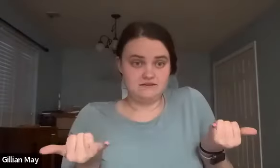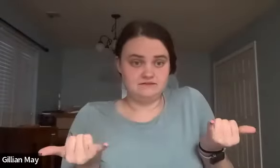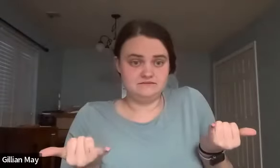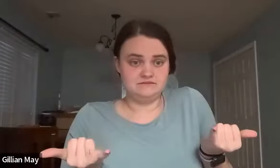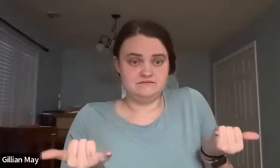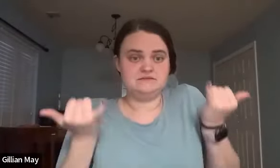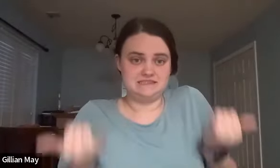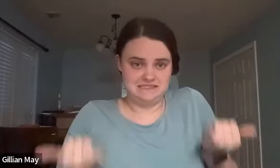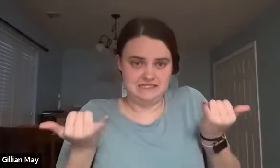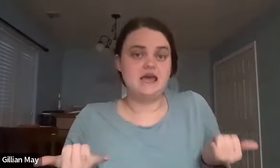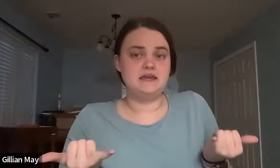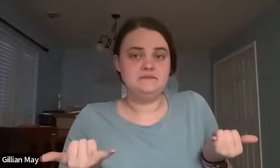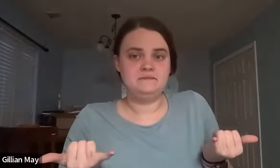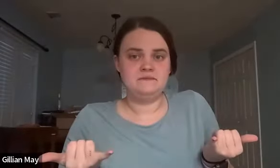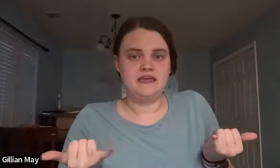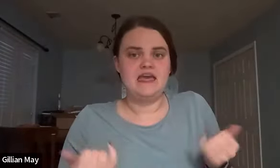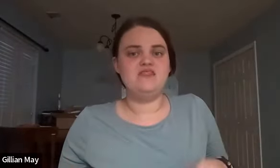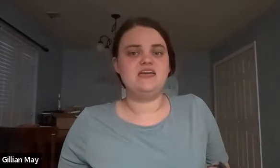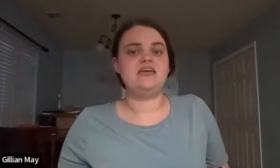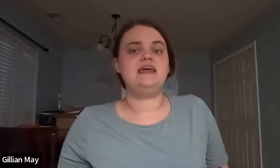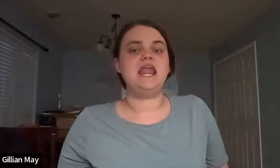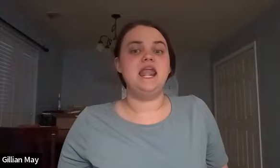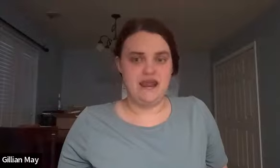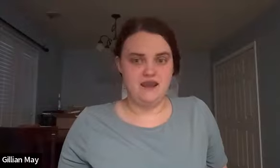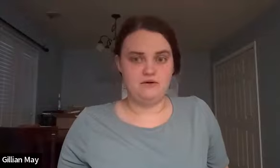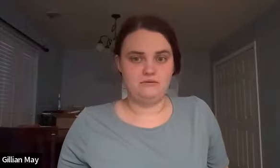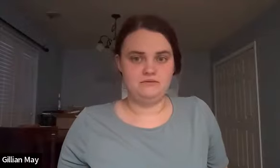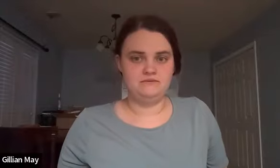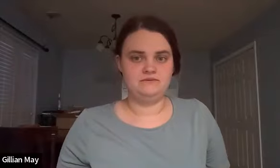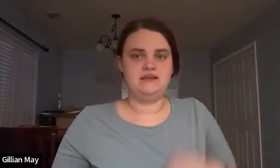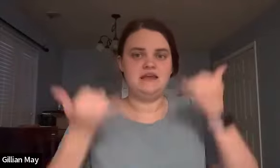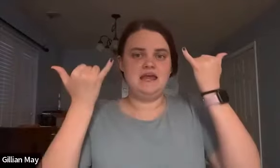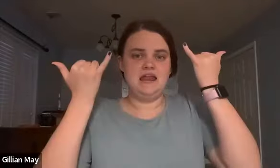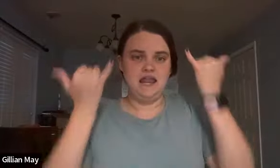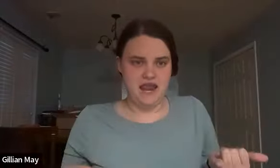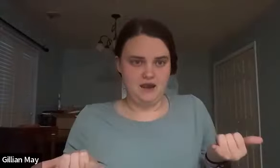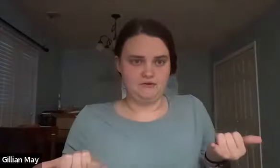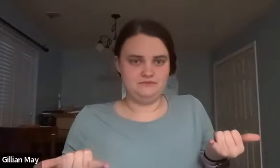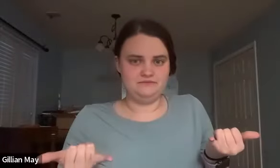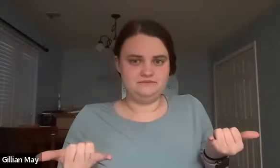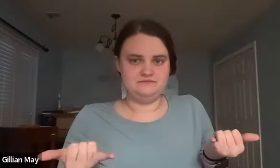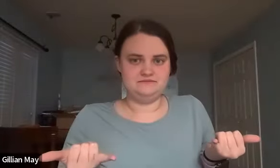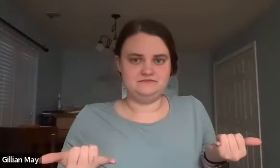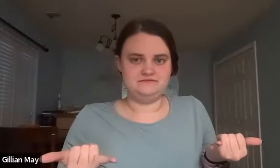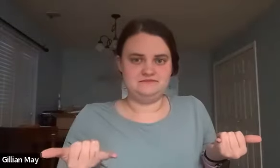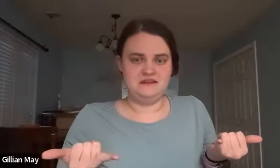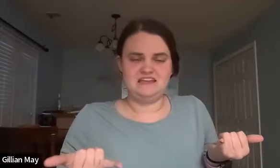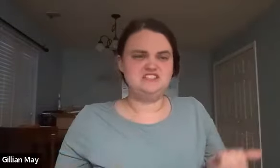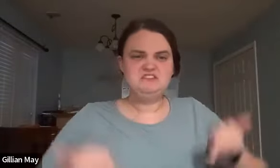today, today, and then now. Now. Just feels